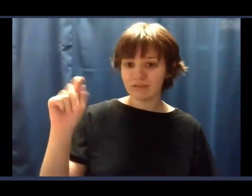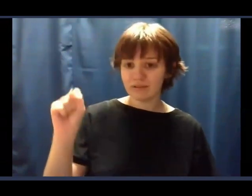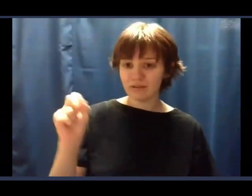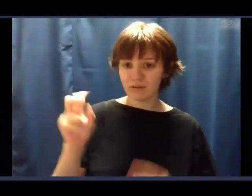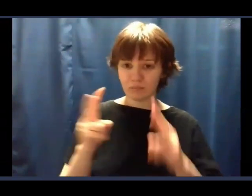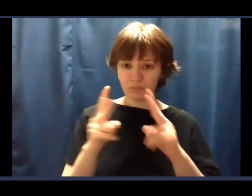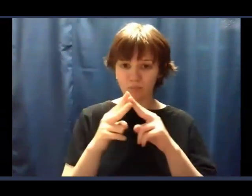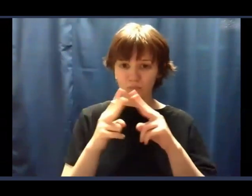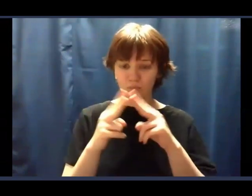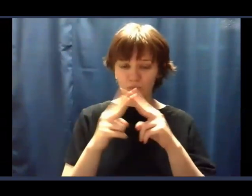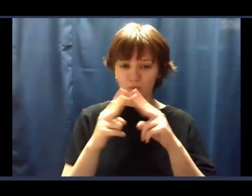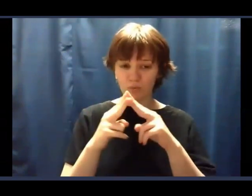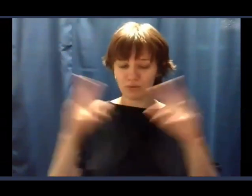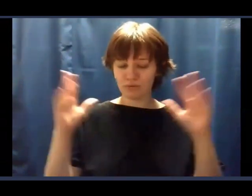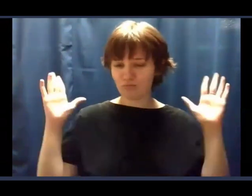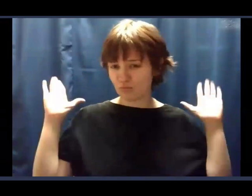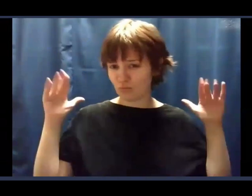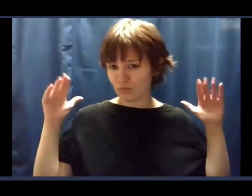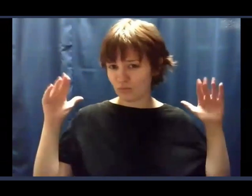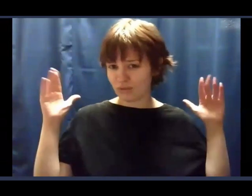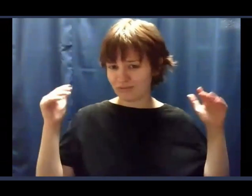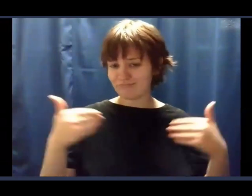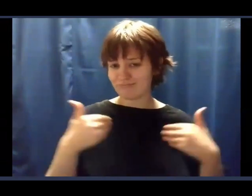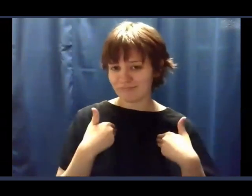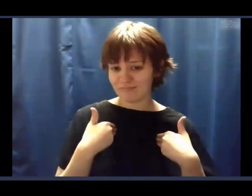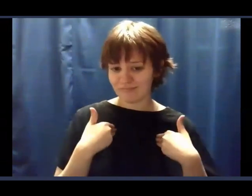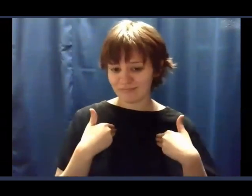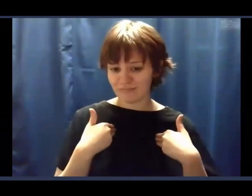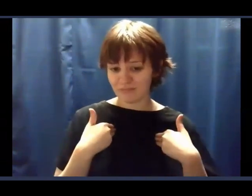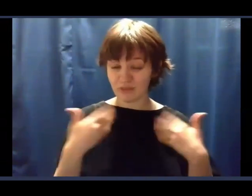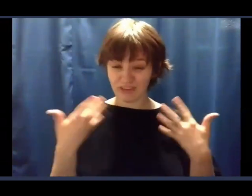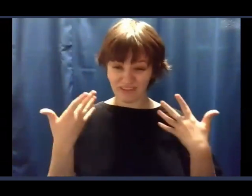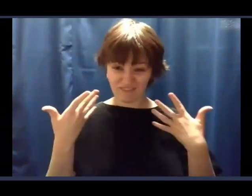off their wings, and start a new colony.